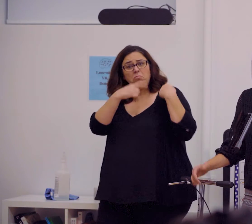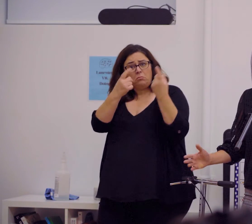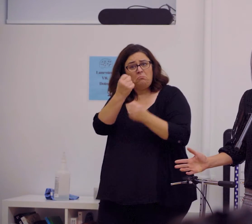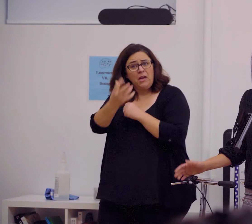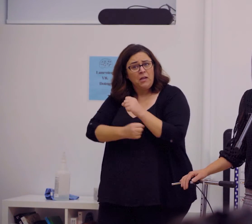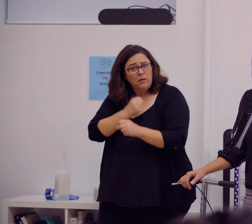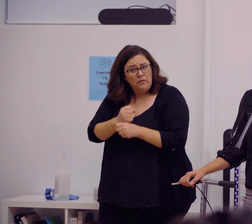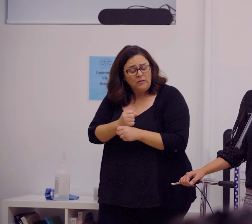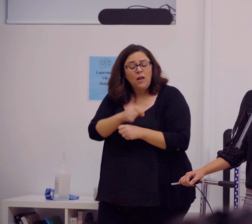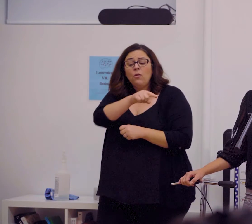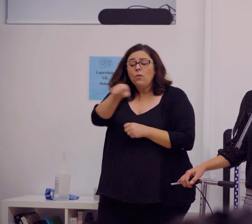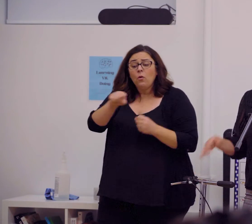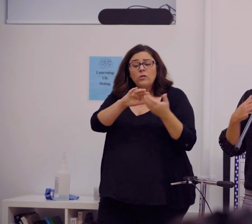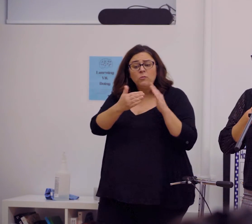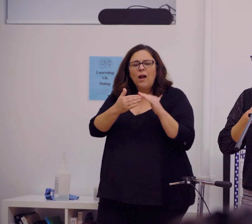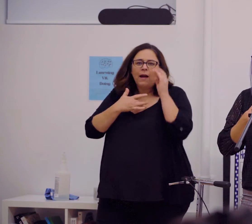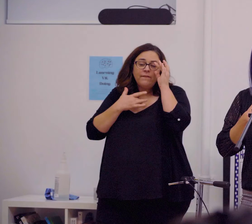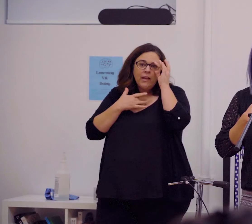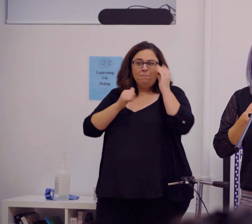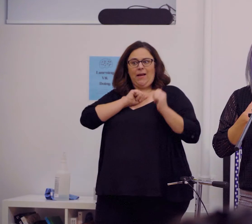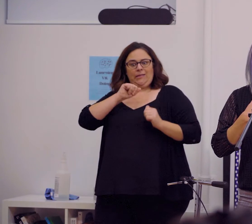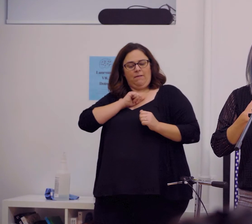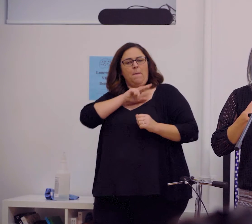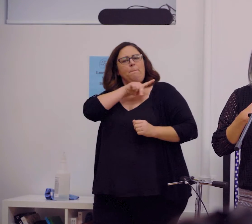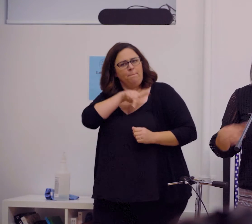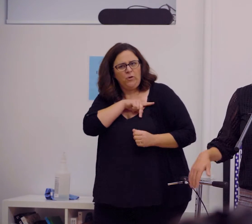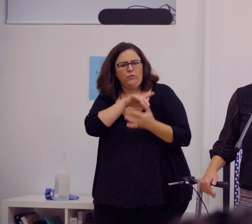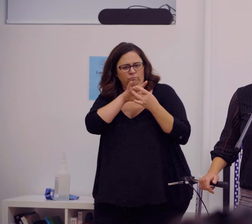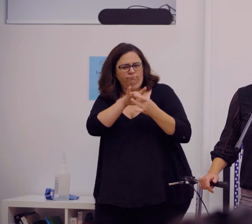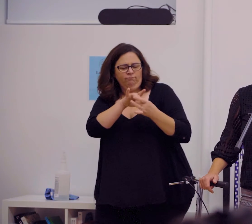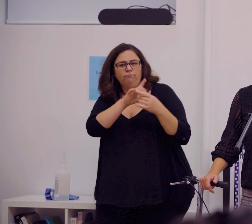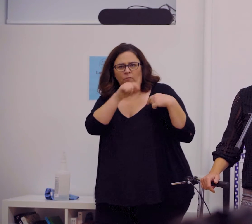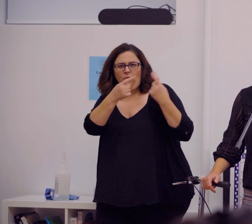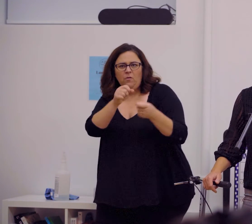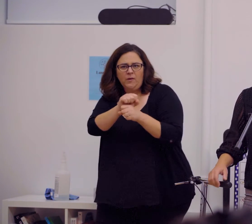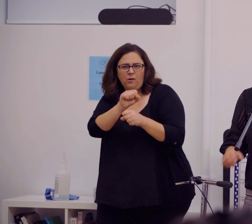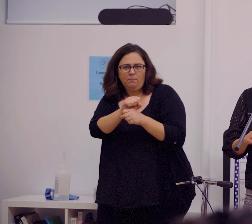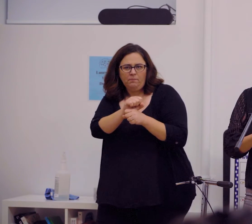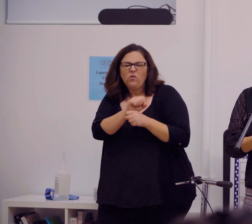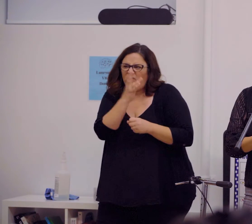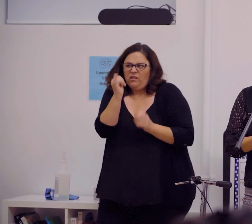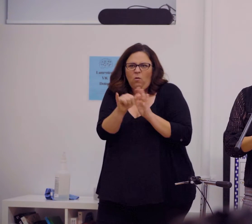years, and some of the communities are those that I've had personal relationships with throughout my career."